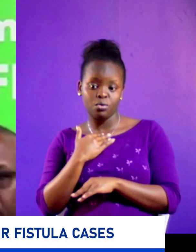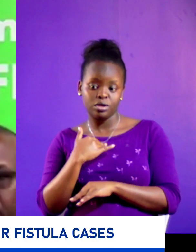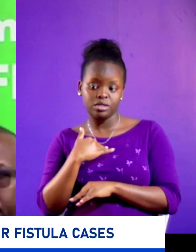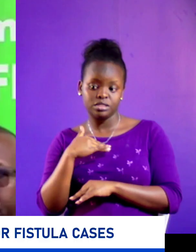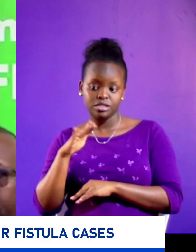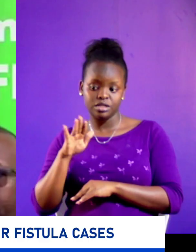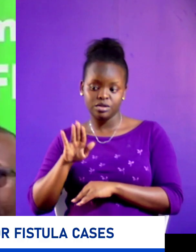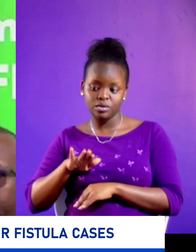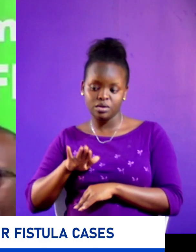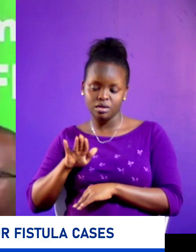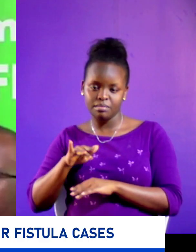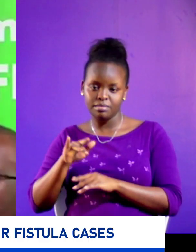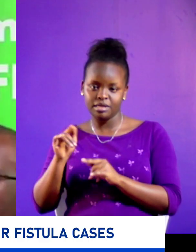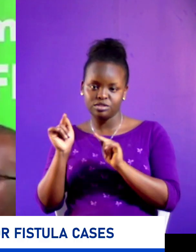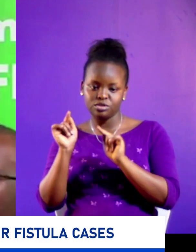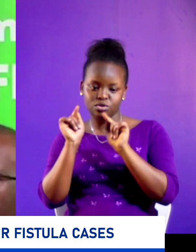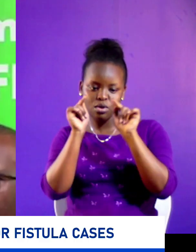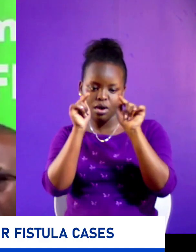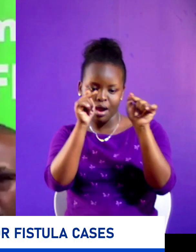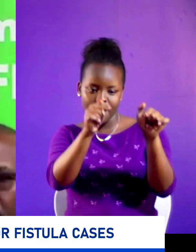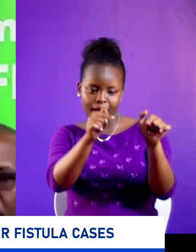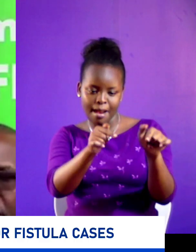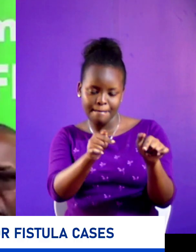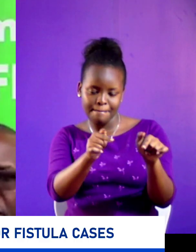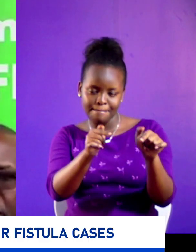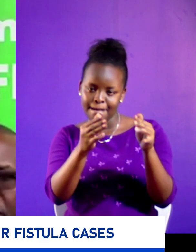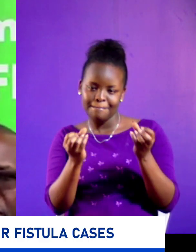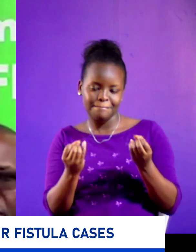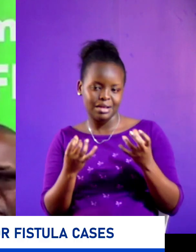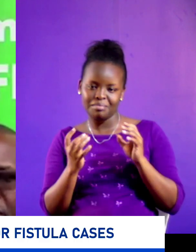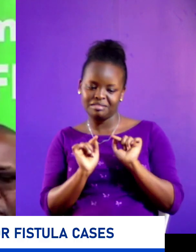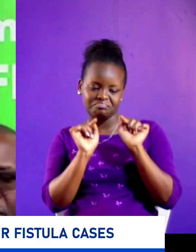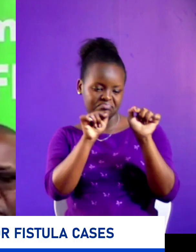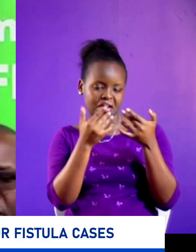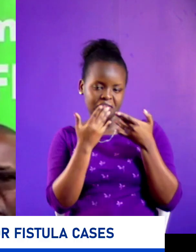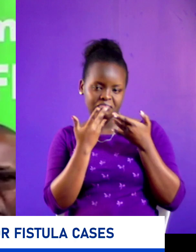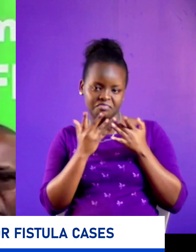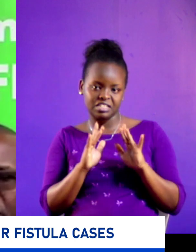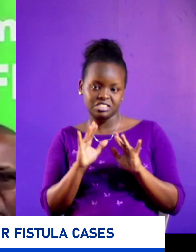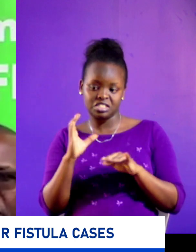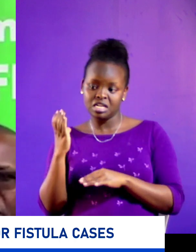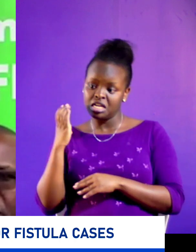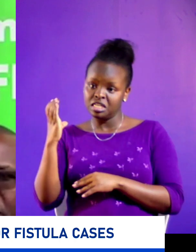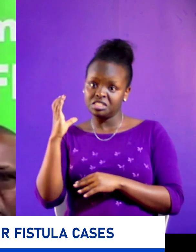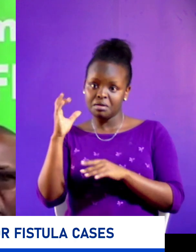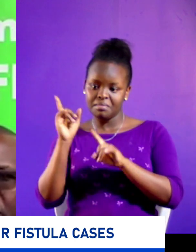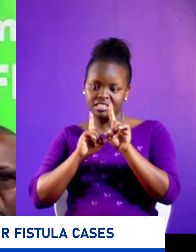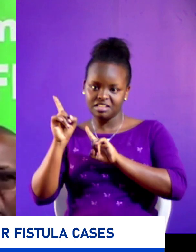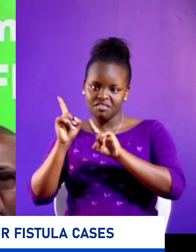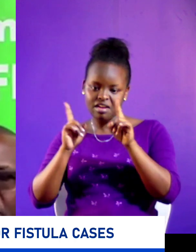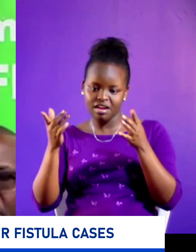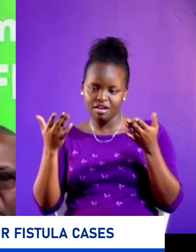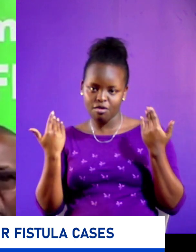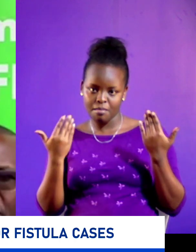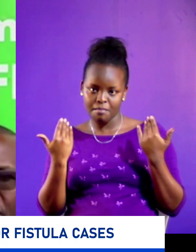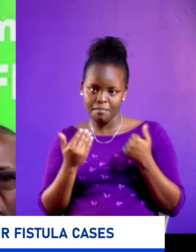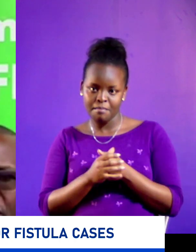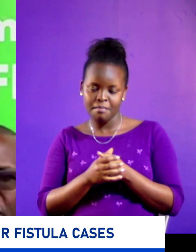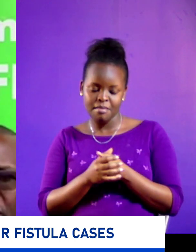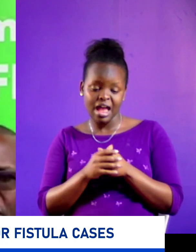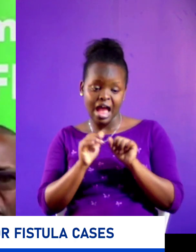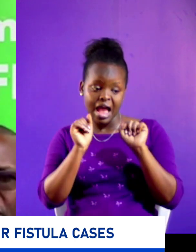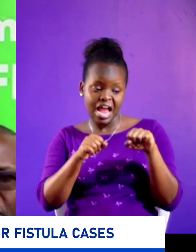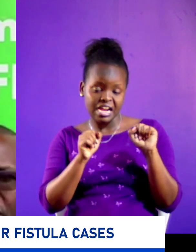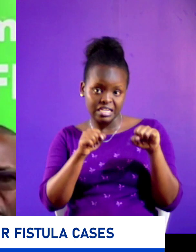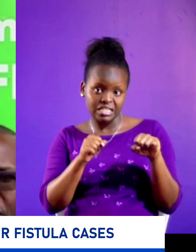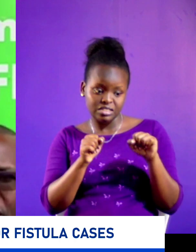We wanted the women to come. Many of them have come. And the chairman Safaricom Foundation has kindly agreed to extend